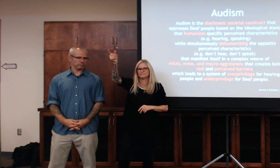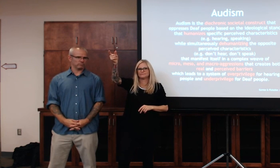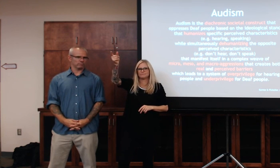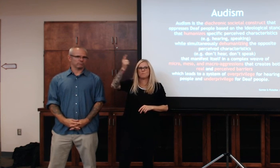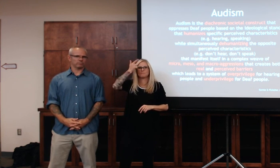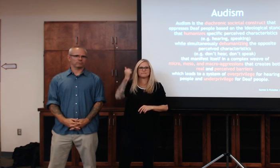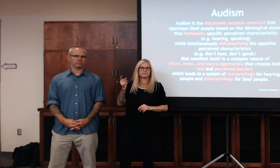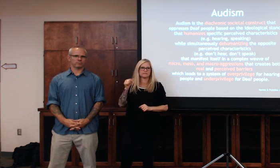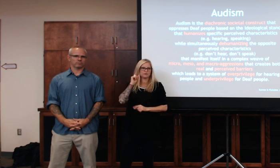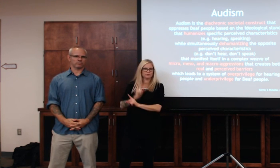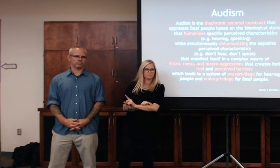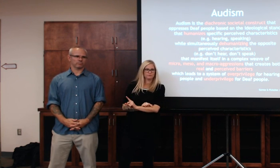hear.